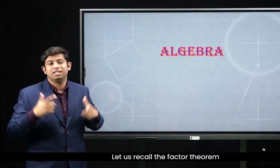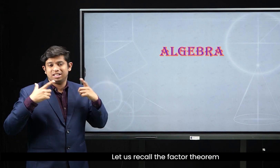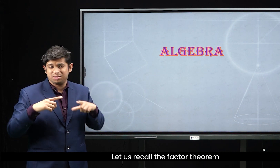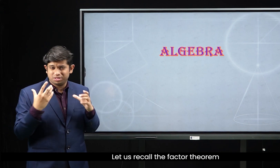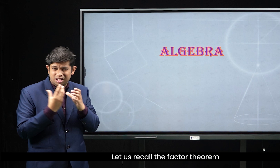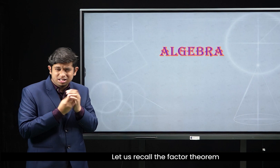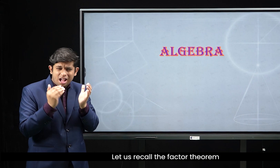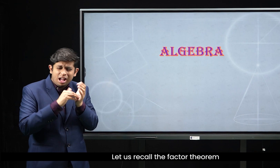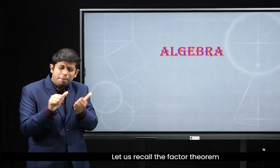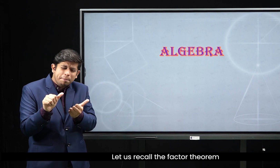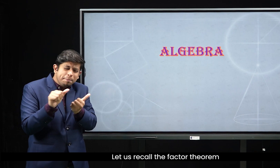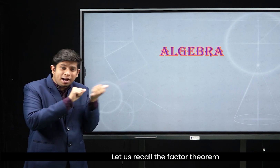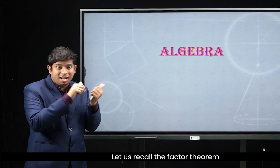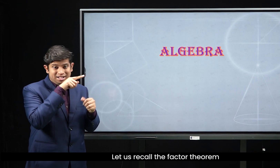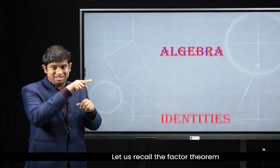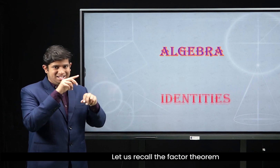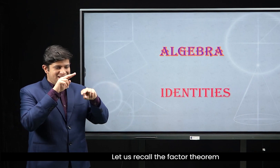Let us recall the factor theorem.